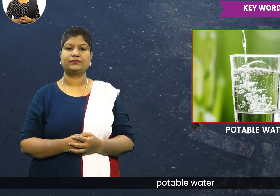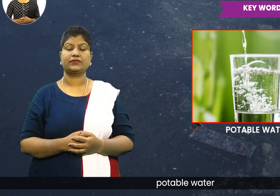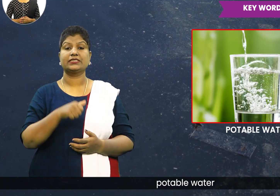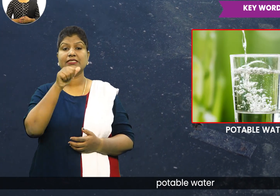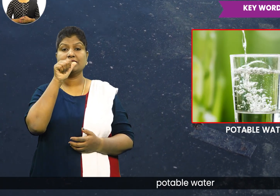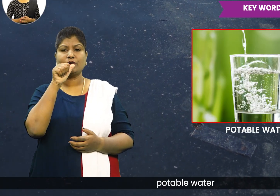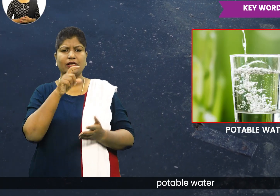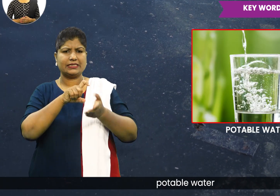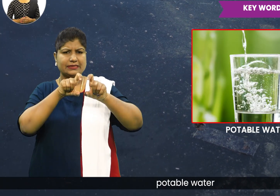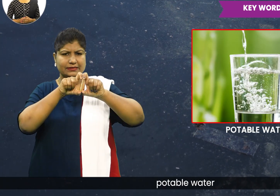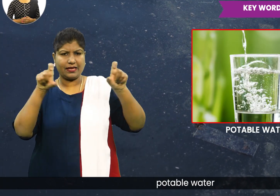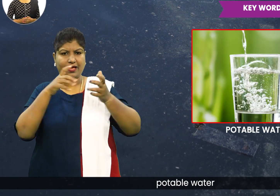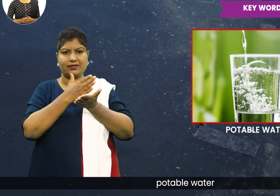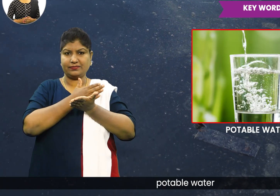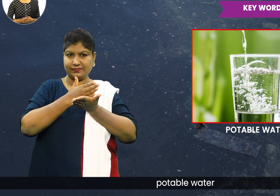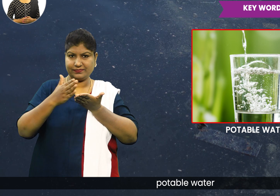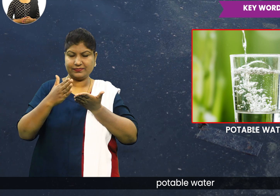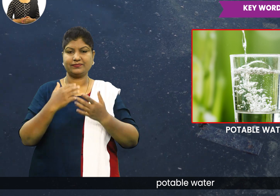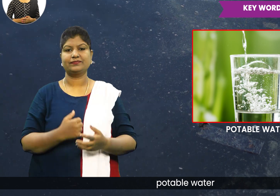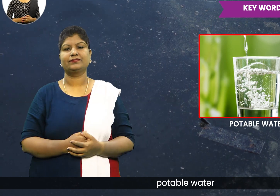potable water,